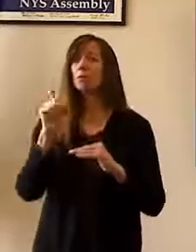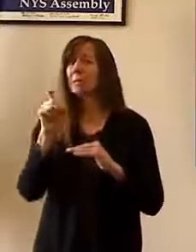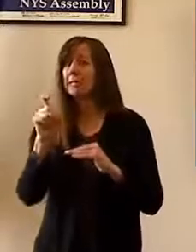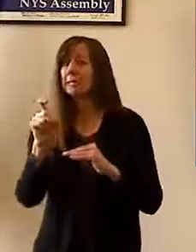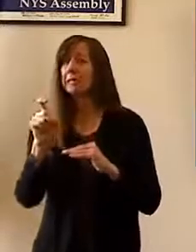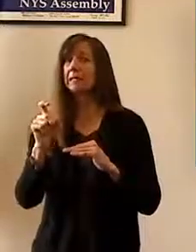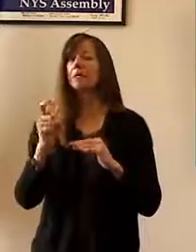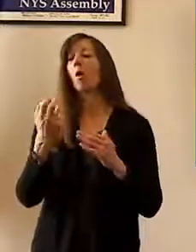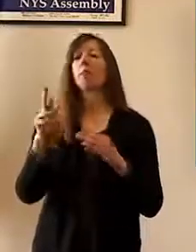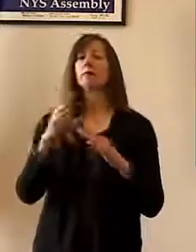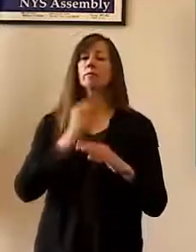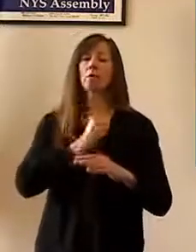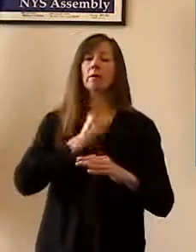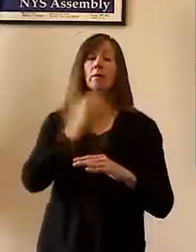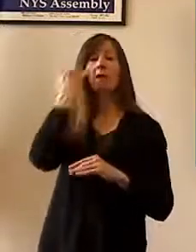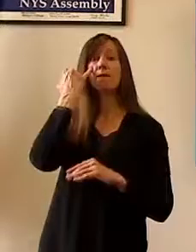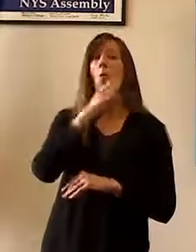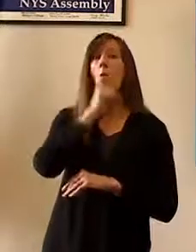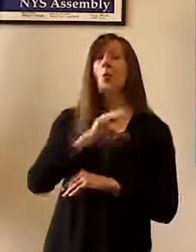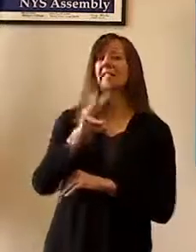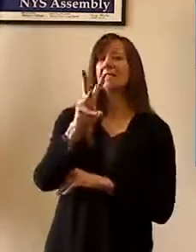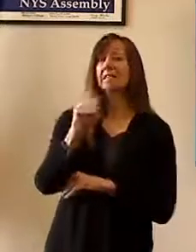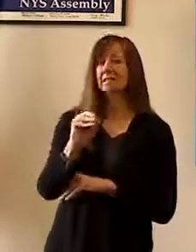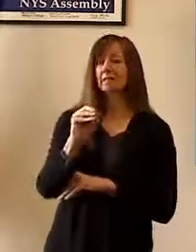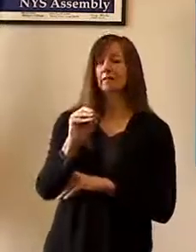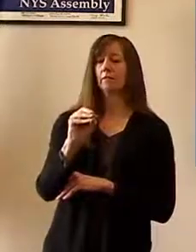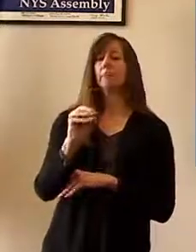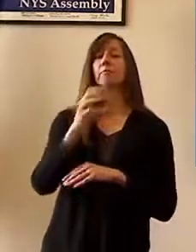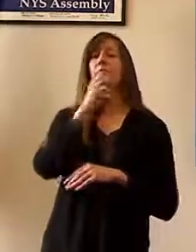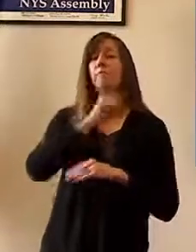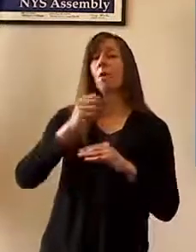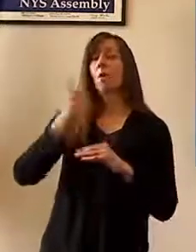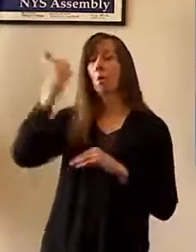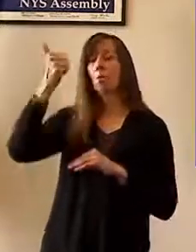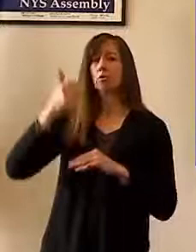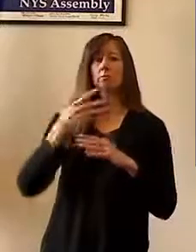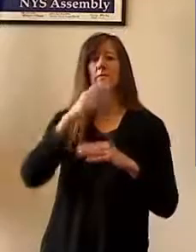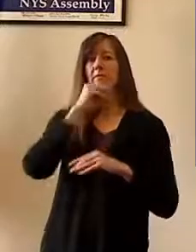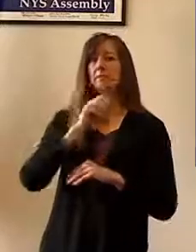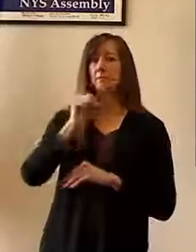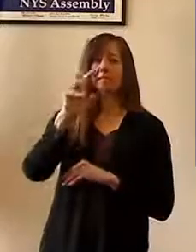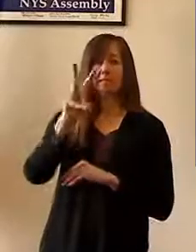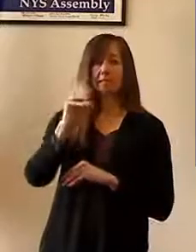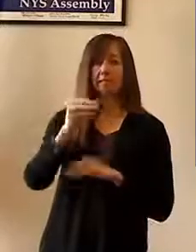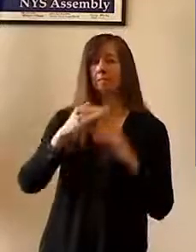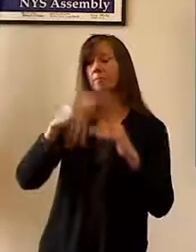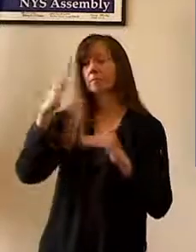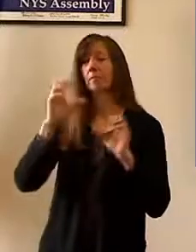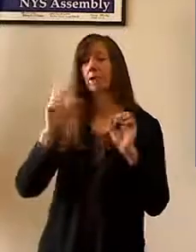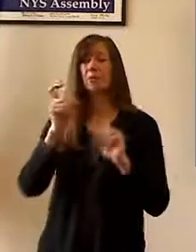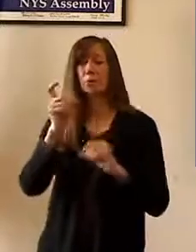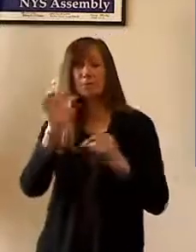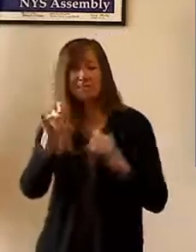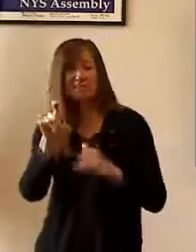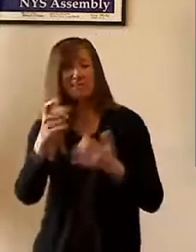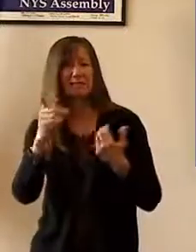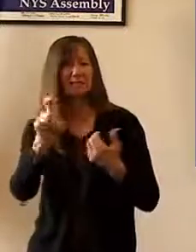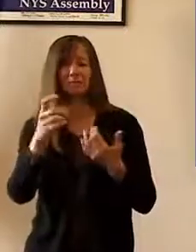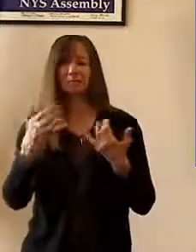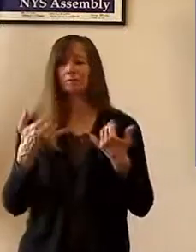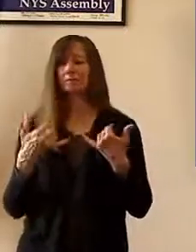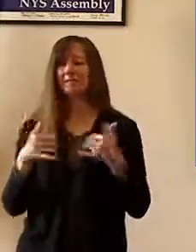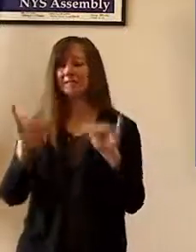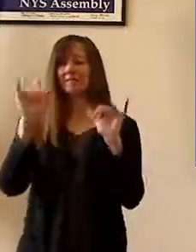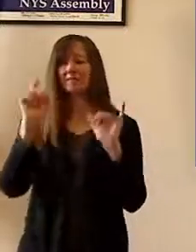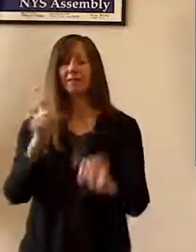Aging. So again, if you're 60 years of age or older and still need access to a vaccine, whether you're on our wait list or not,